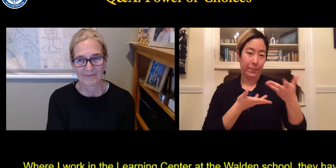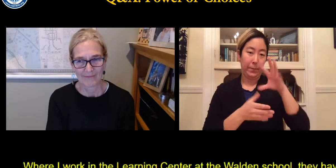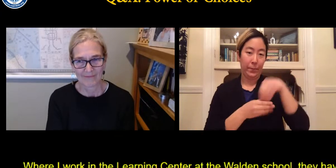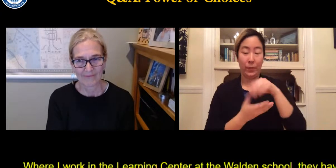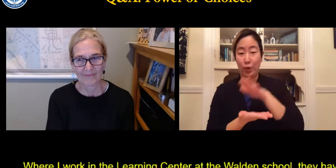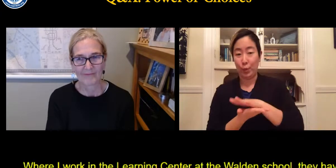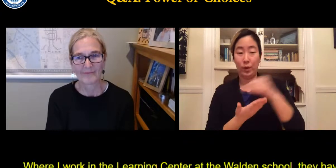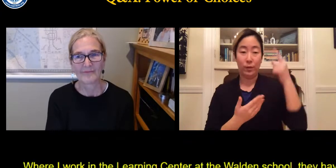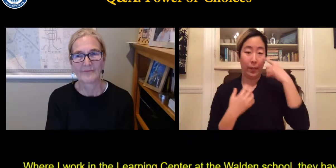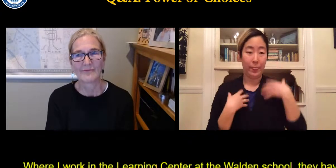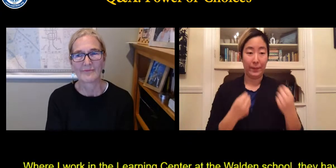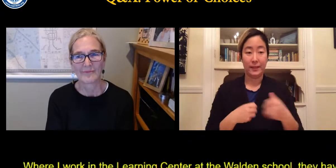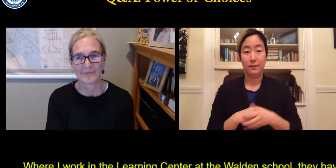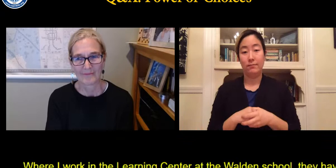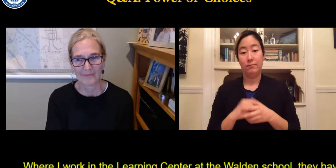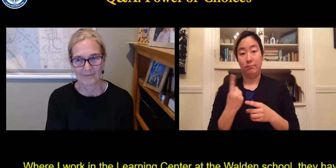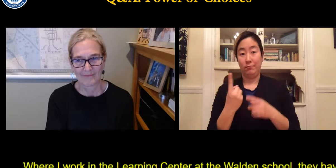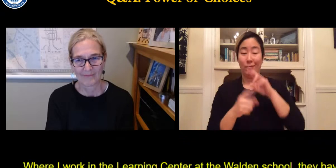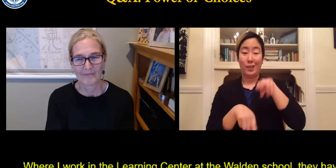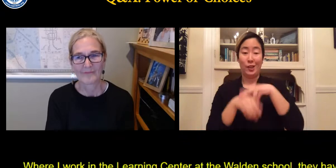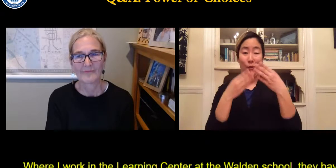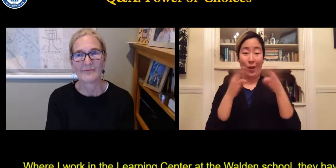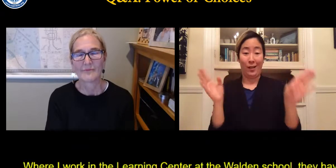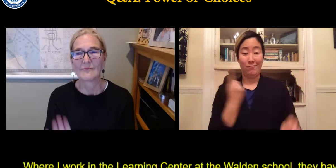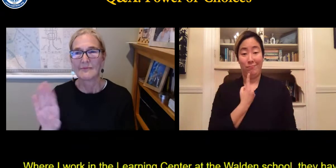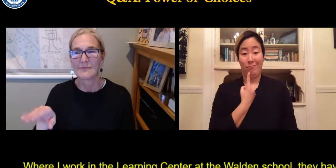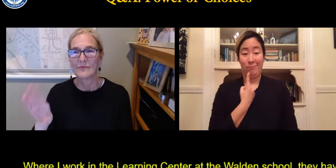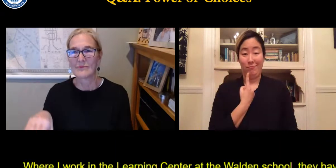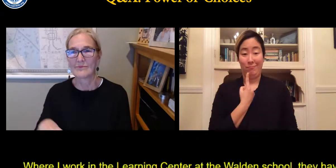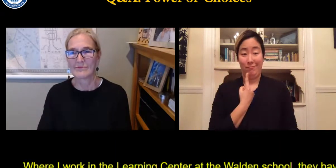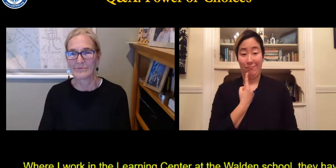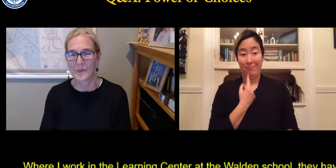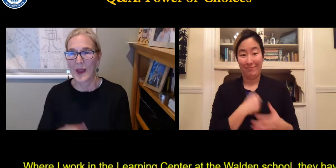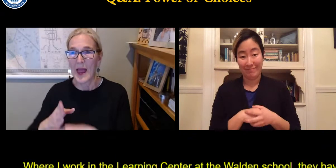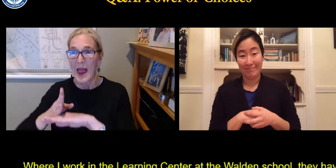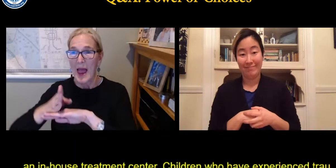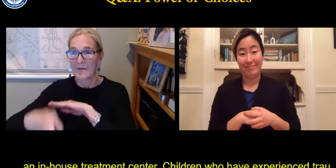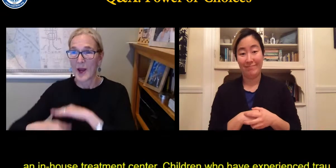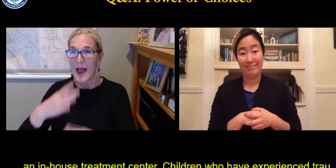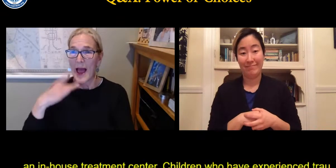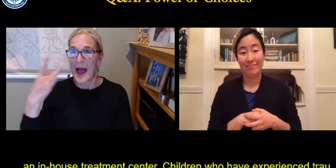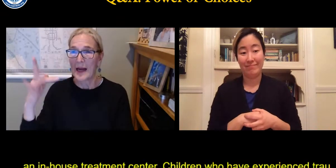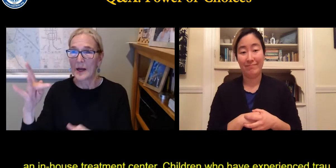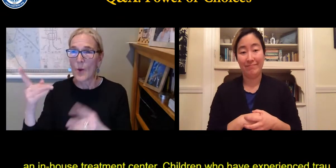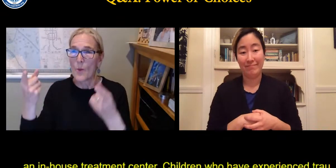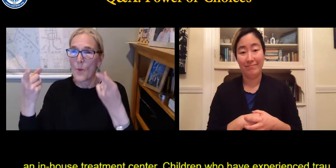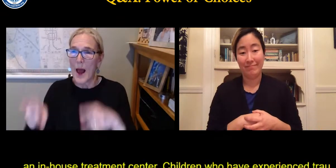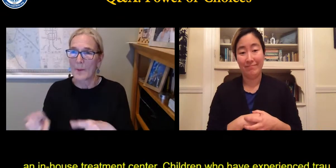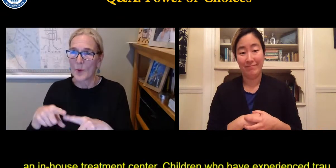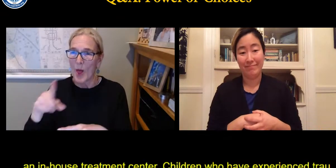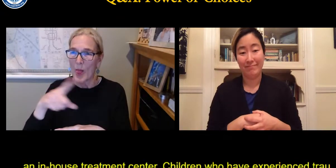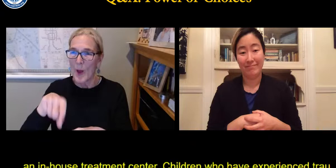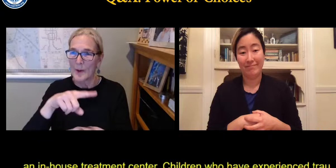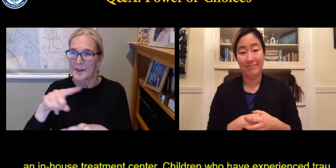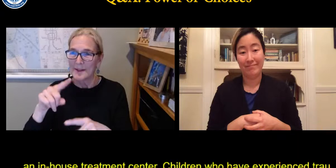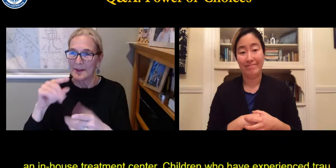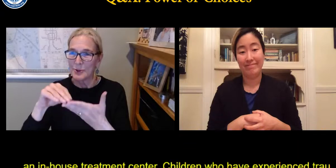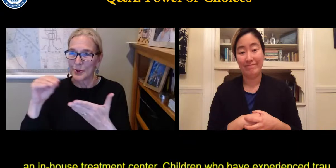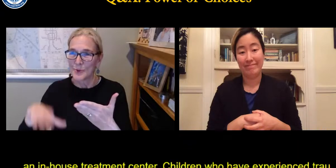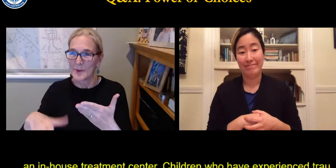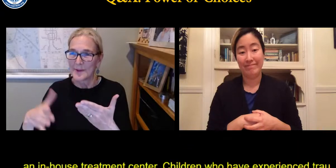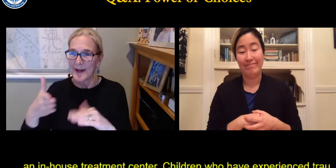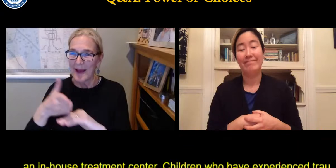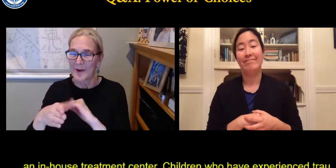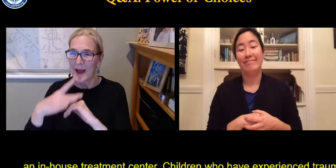It operates 24 hours, 7 days a week. We offer not only the academic program, but mental health